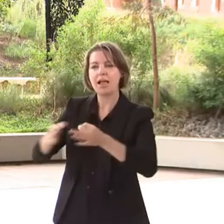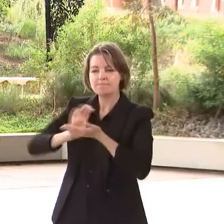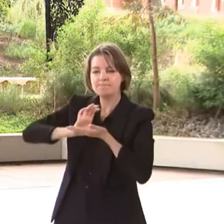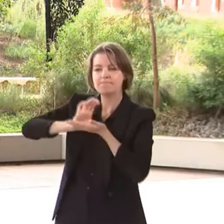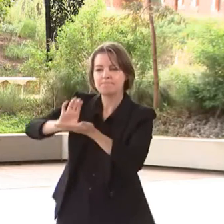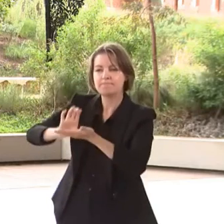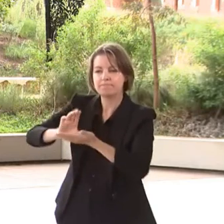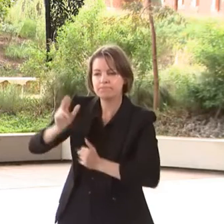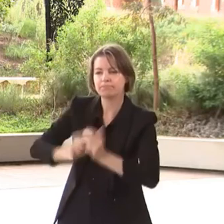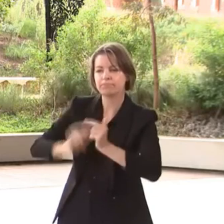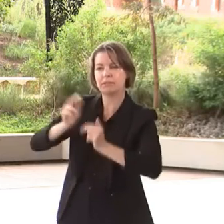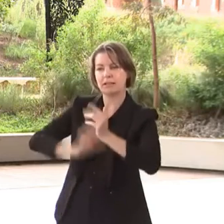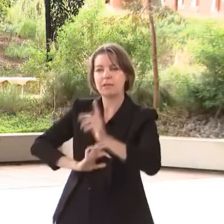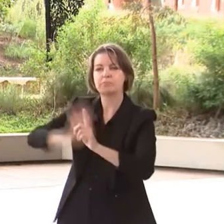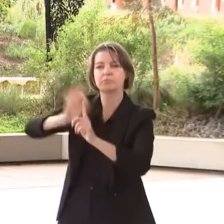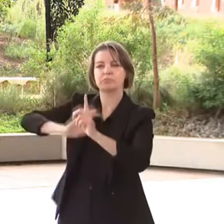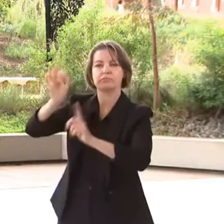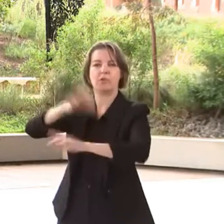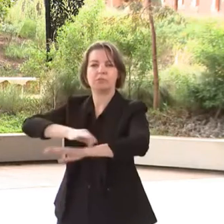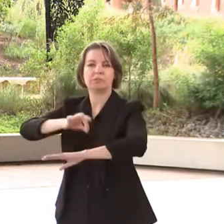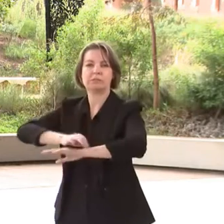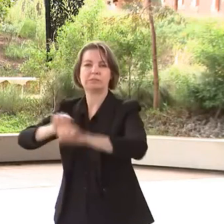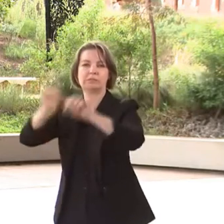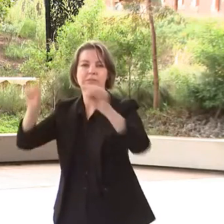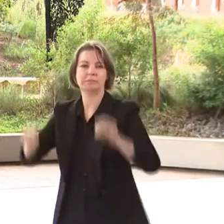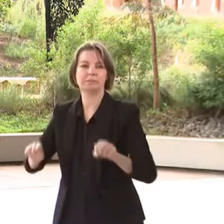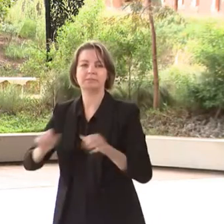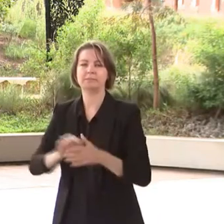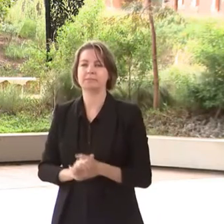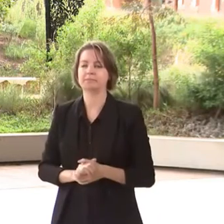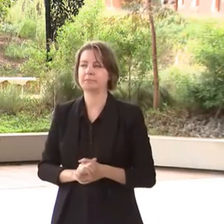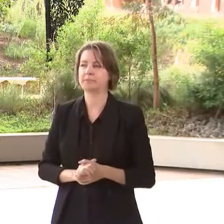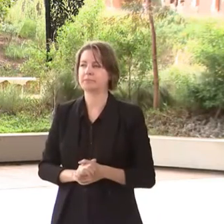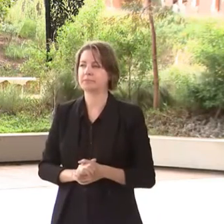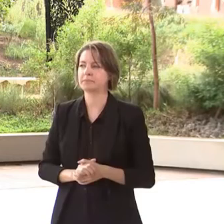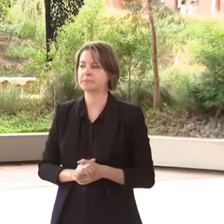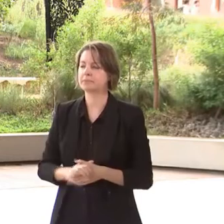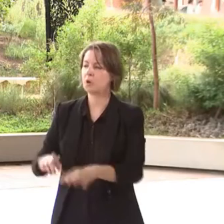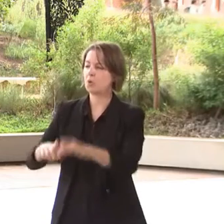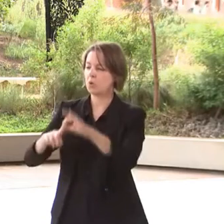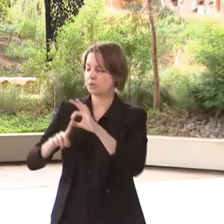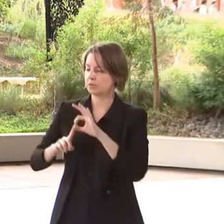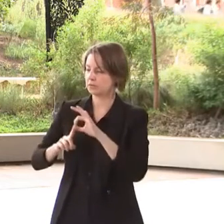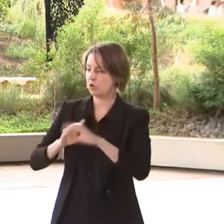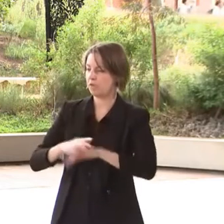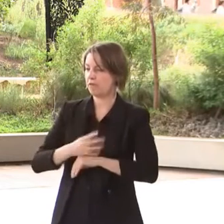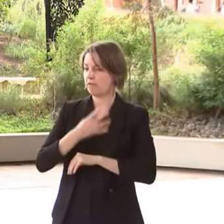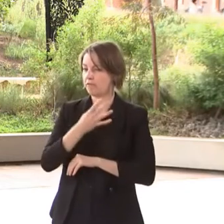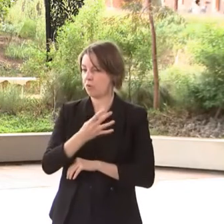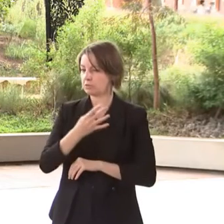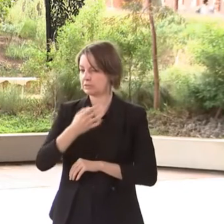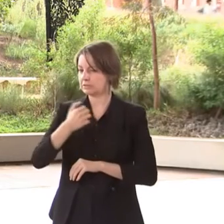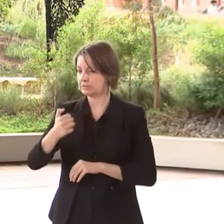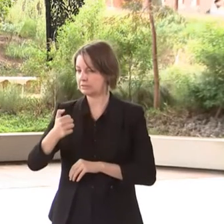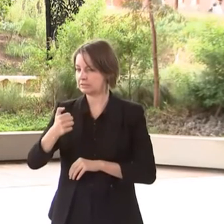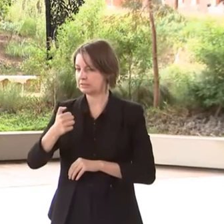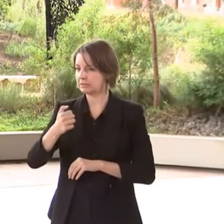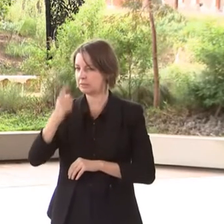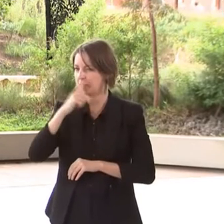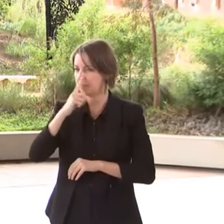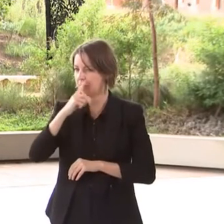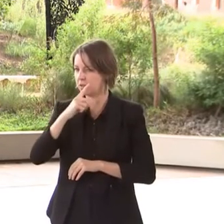not have. Dr. Chant, can we ask a question just to follow up to that? It was 46 That's.